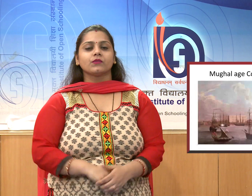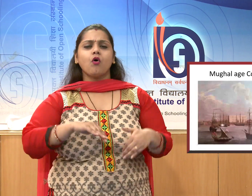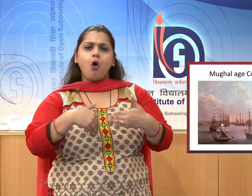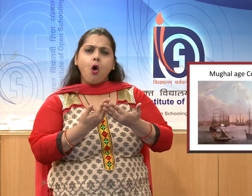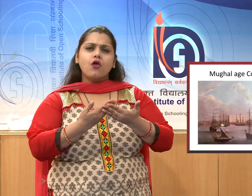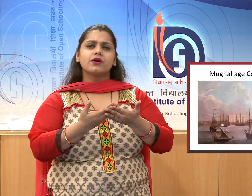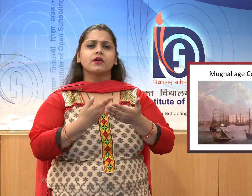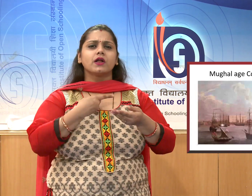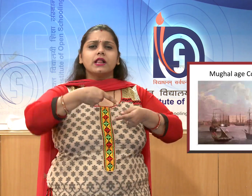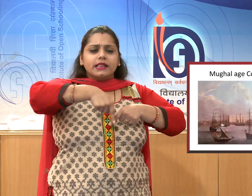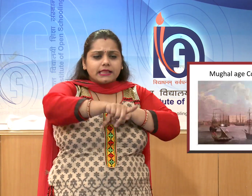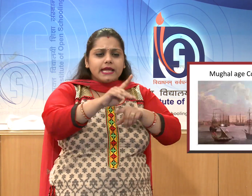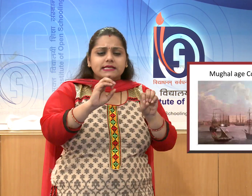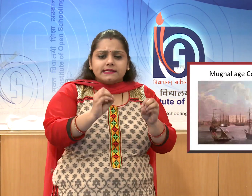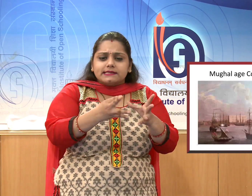and commercial practices